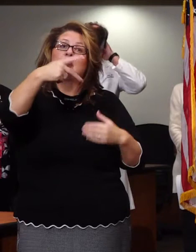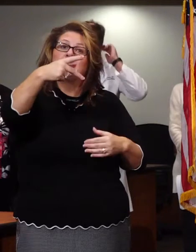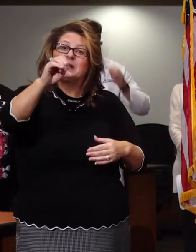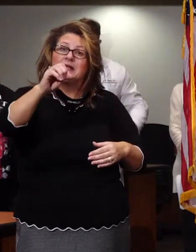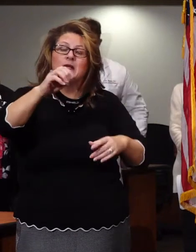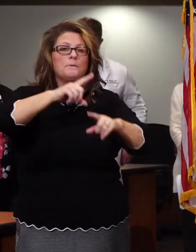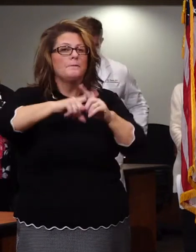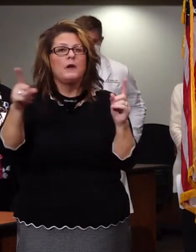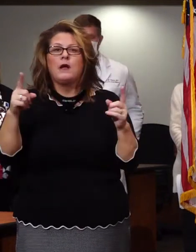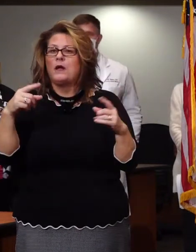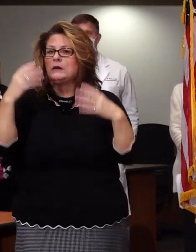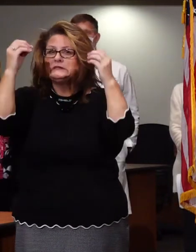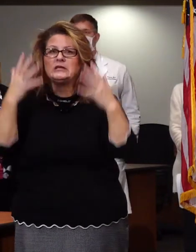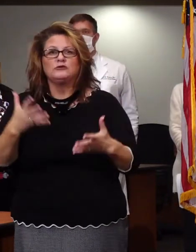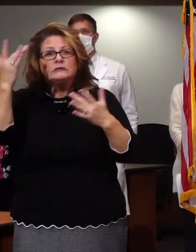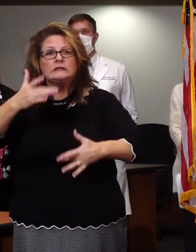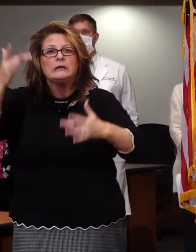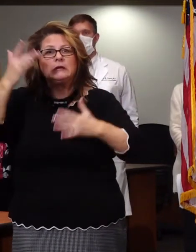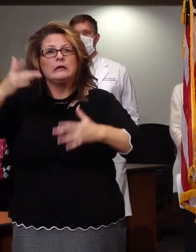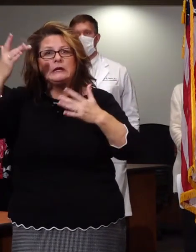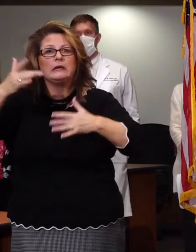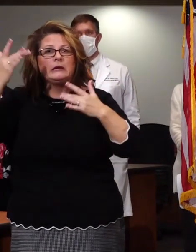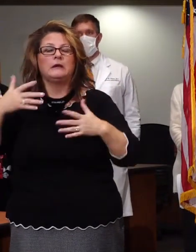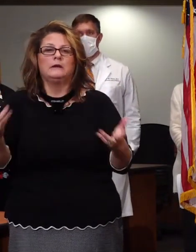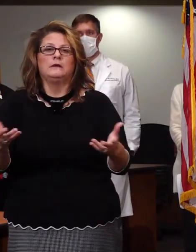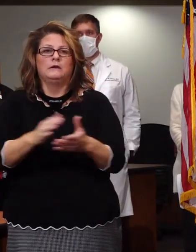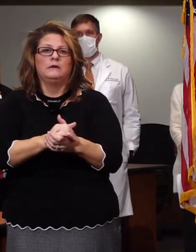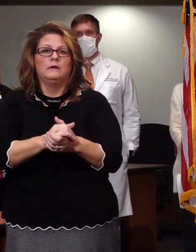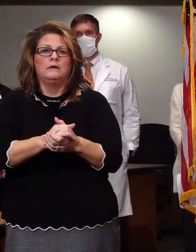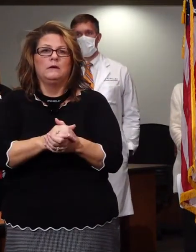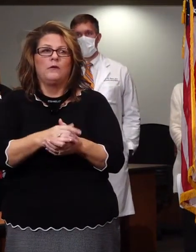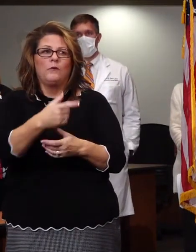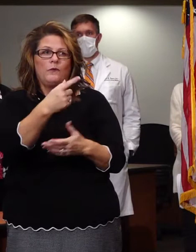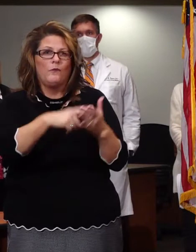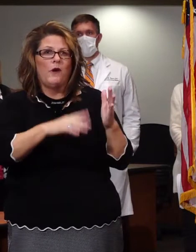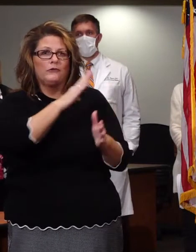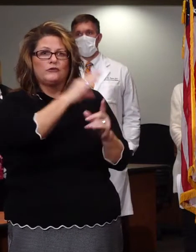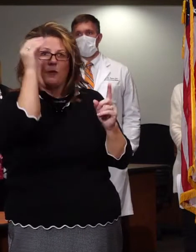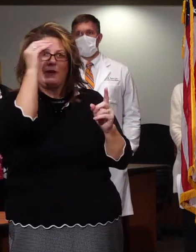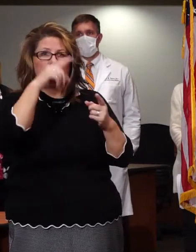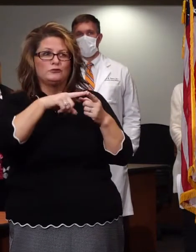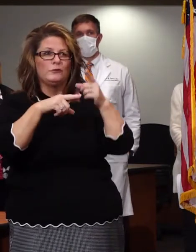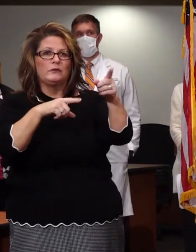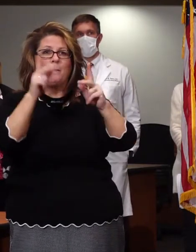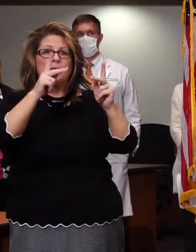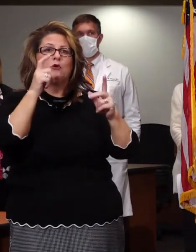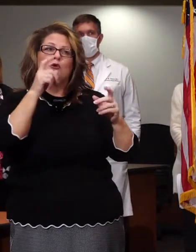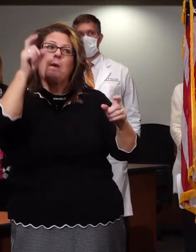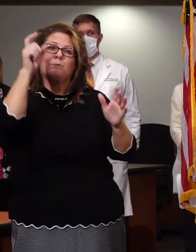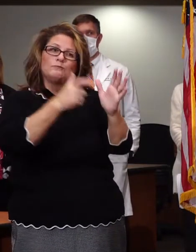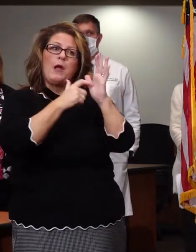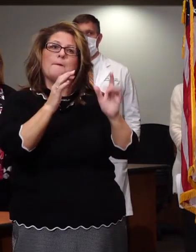keep their teachers well enough to continue teaching. What do you say to those who've had to return to virtual because they just don't have the staff present to teach